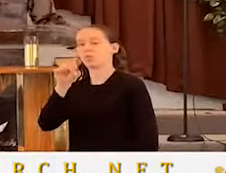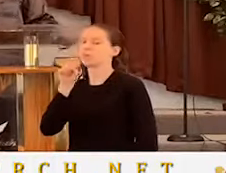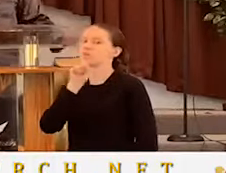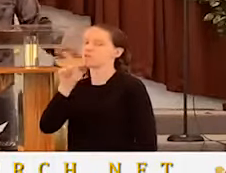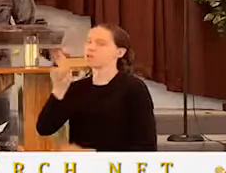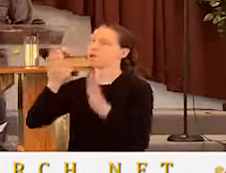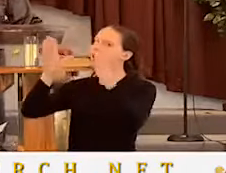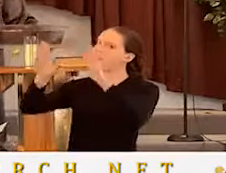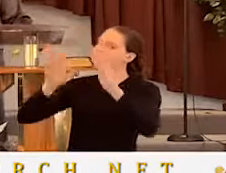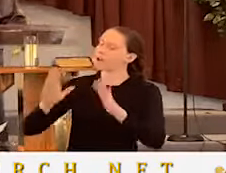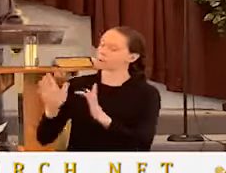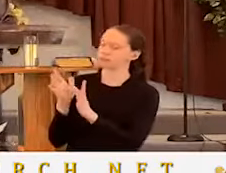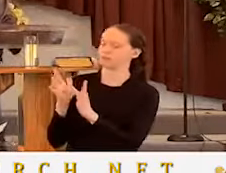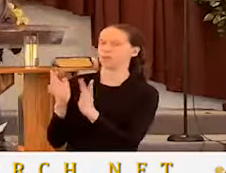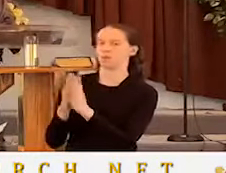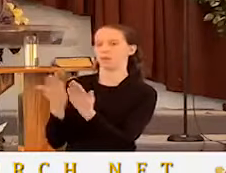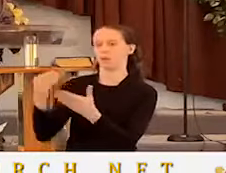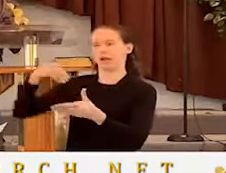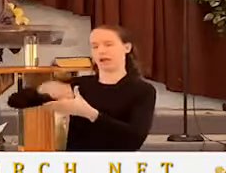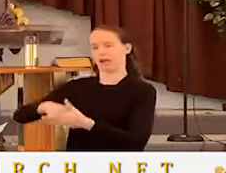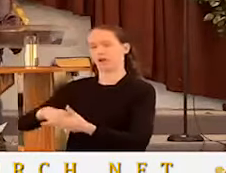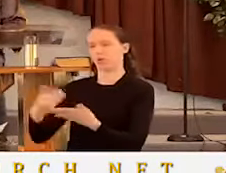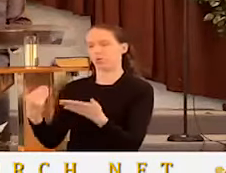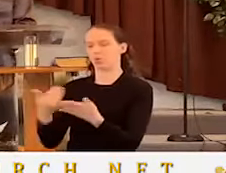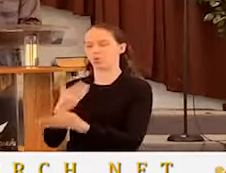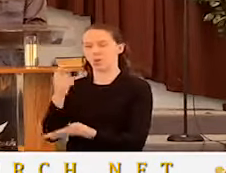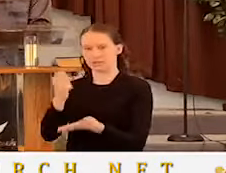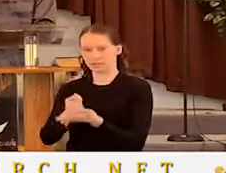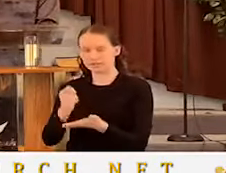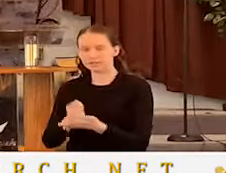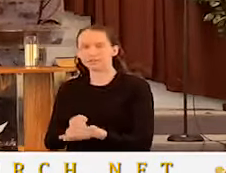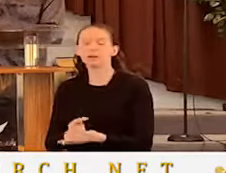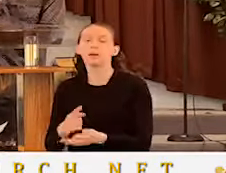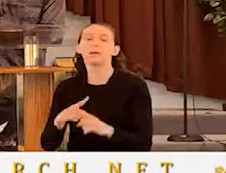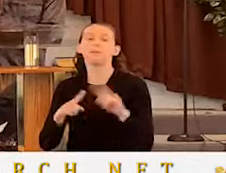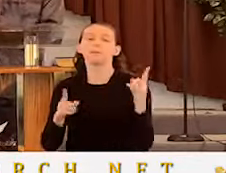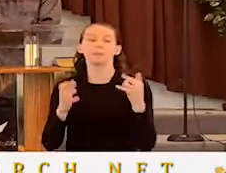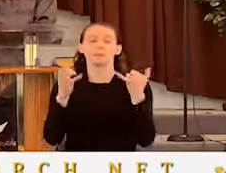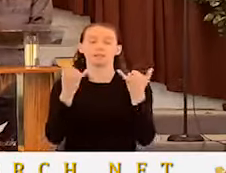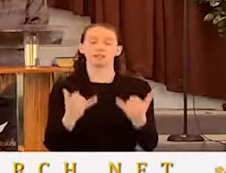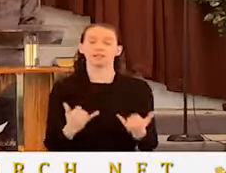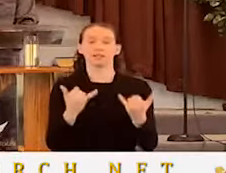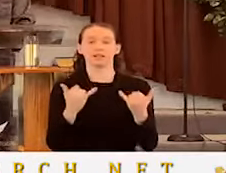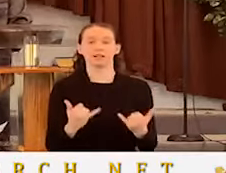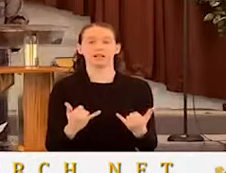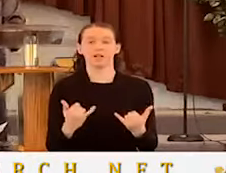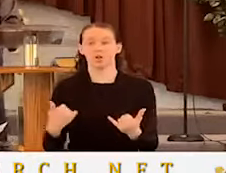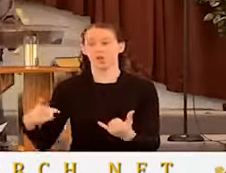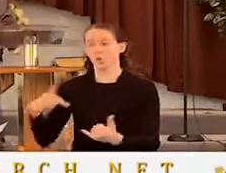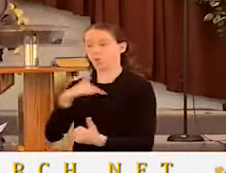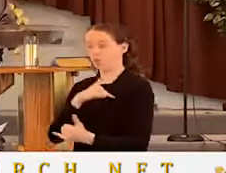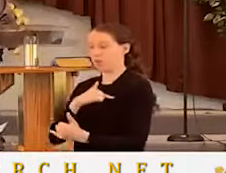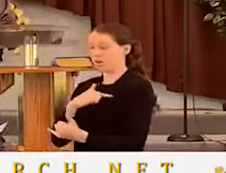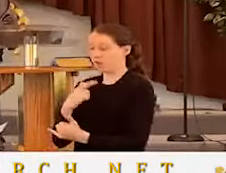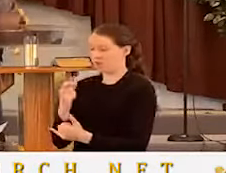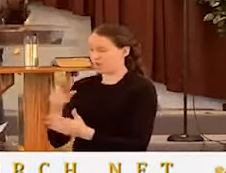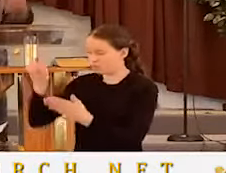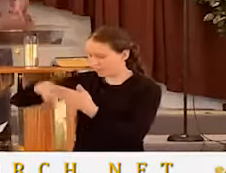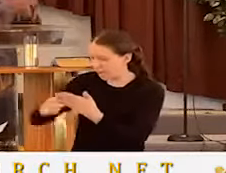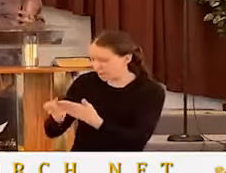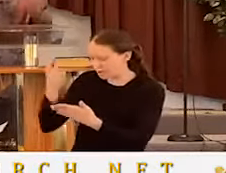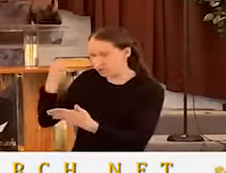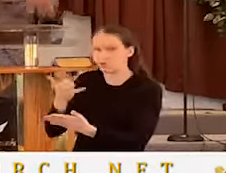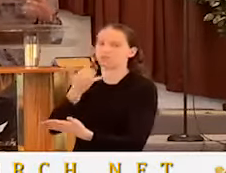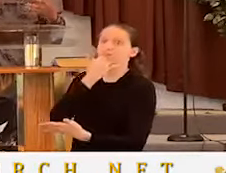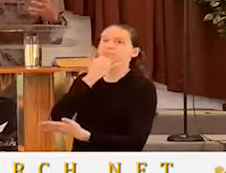profound books of the New Testament, but to this day, widely misinterpreted.